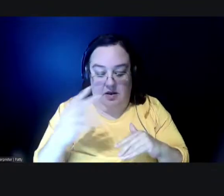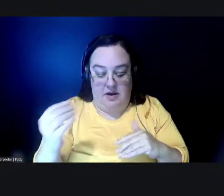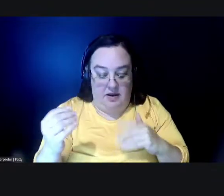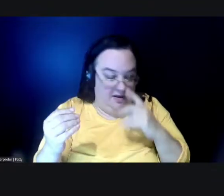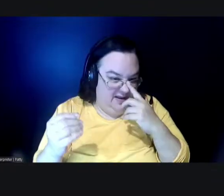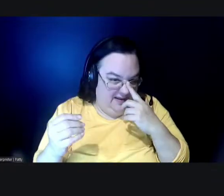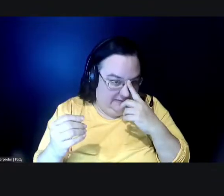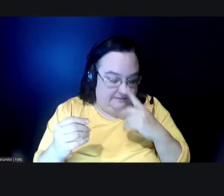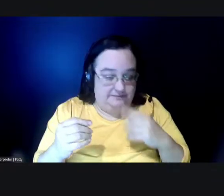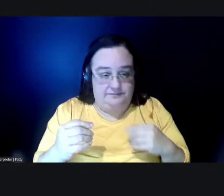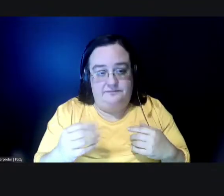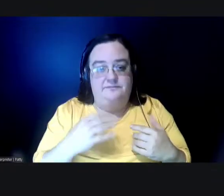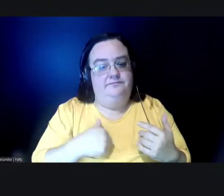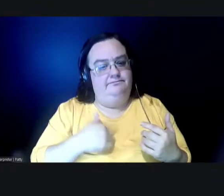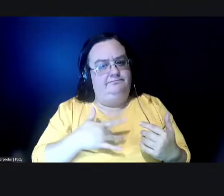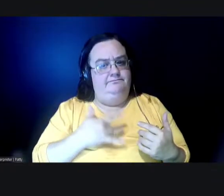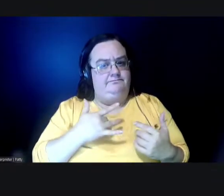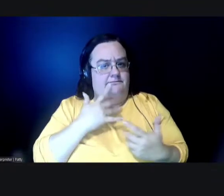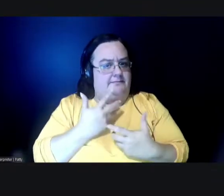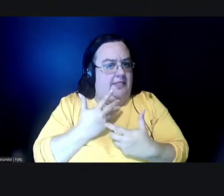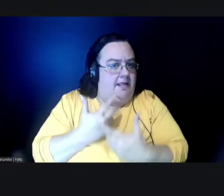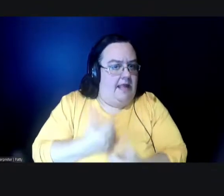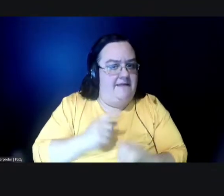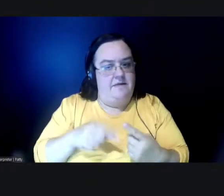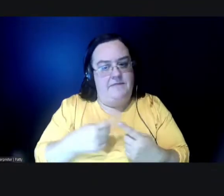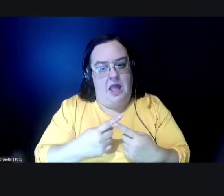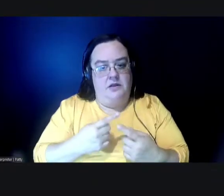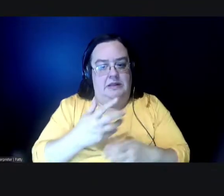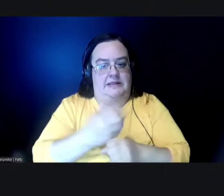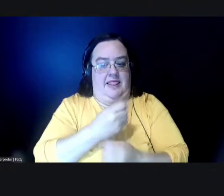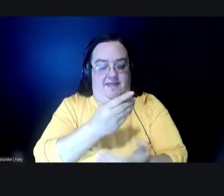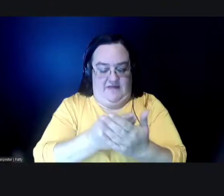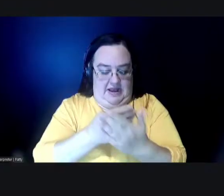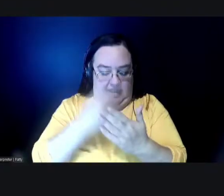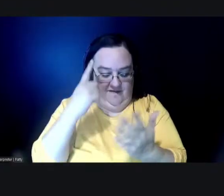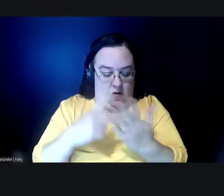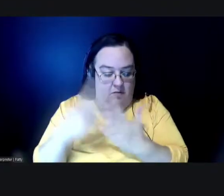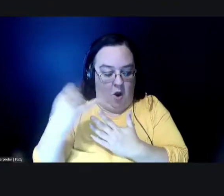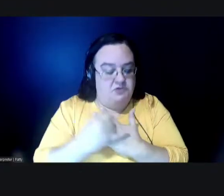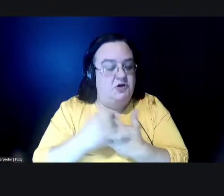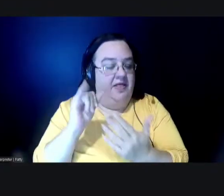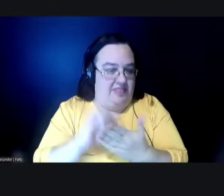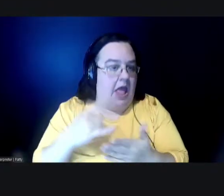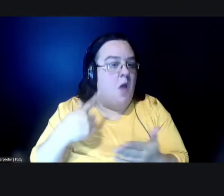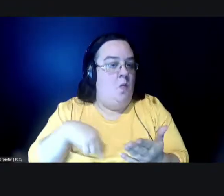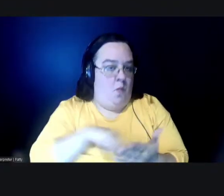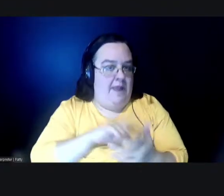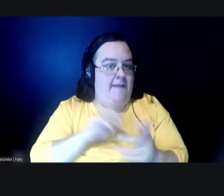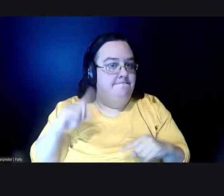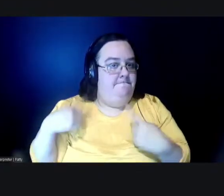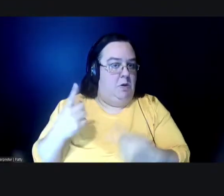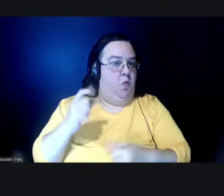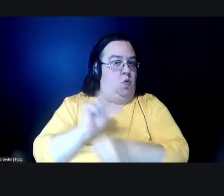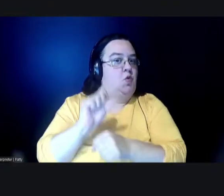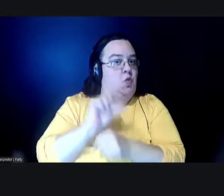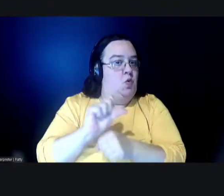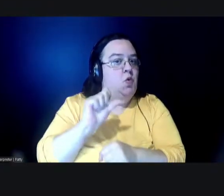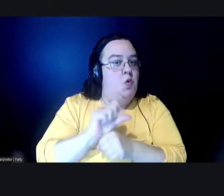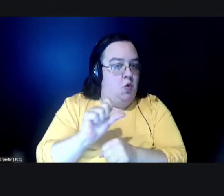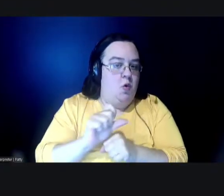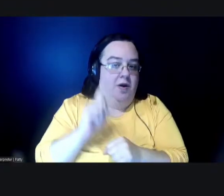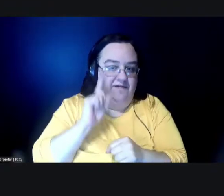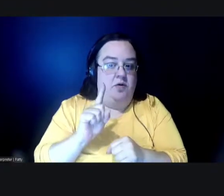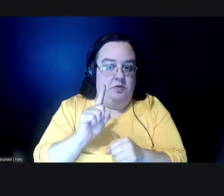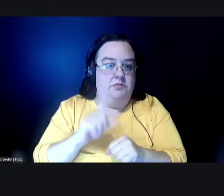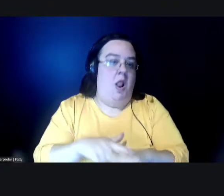feel pretty confident about securing some funding for a project that we've been working on for a tremendous amount